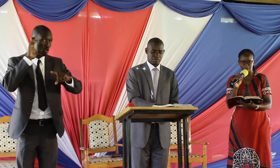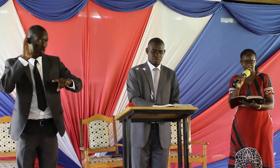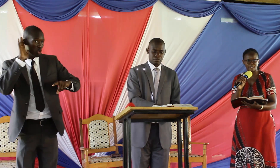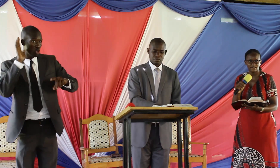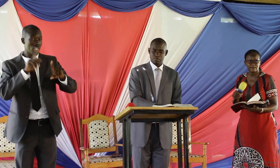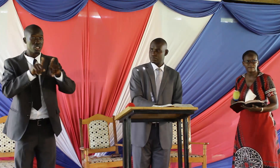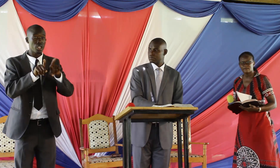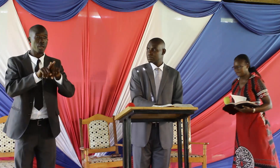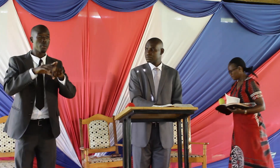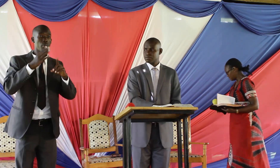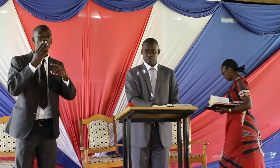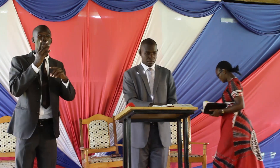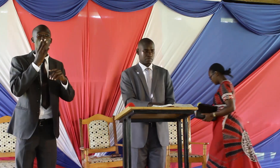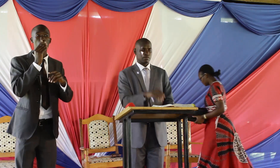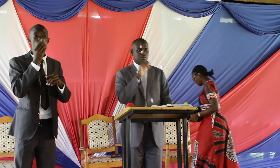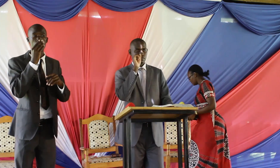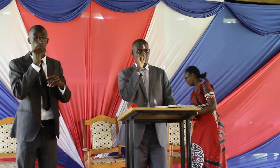to speak.